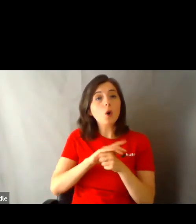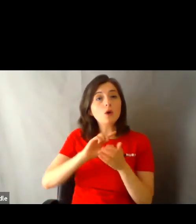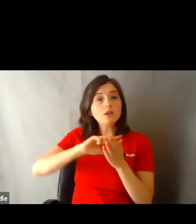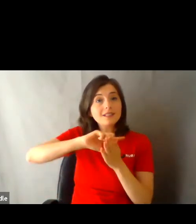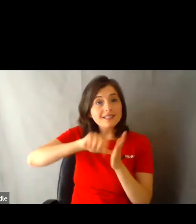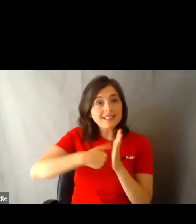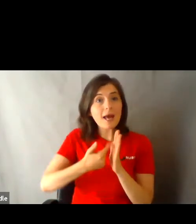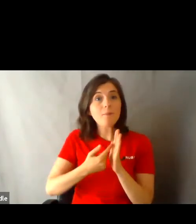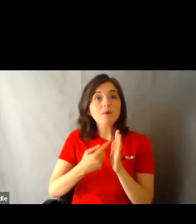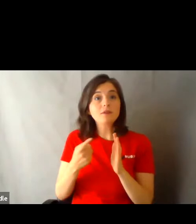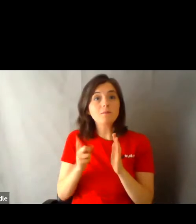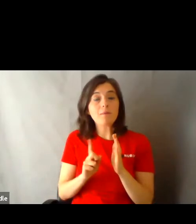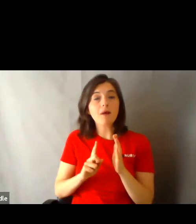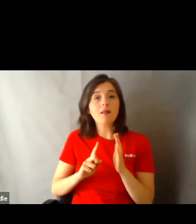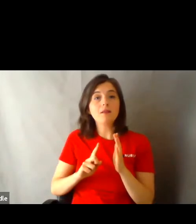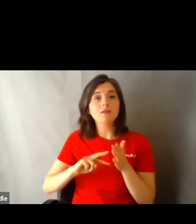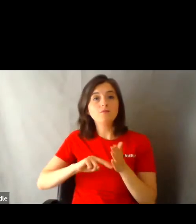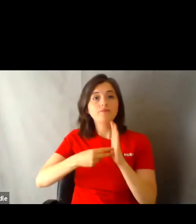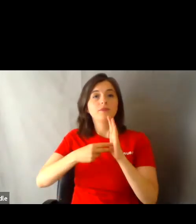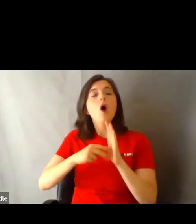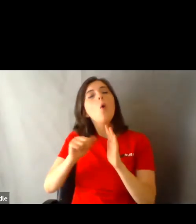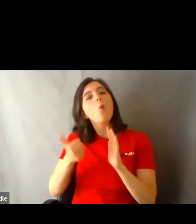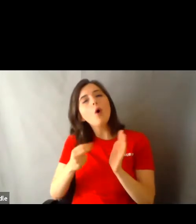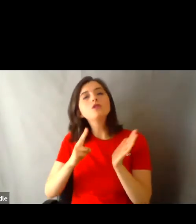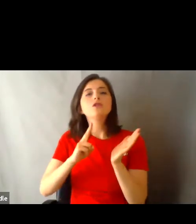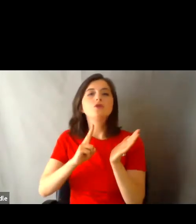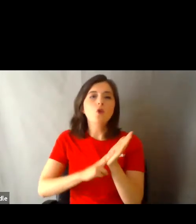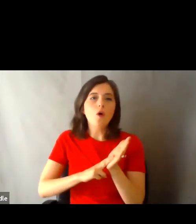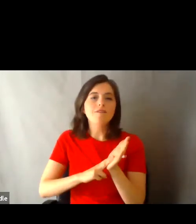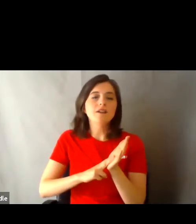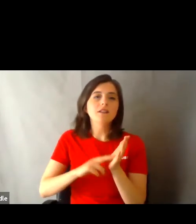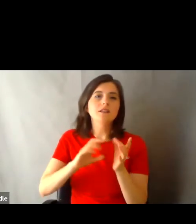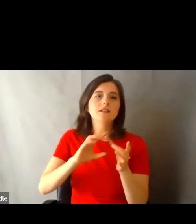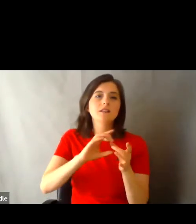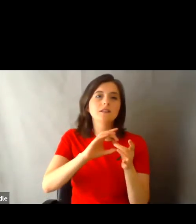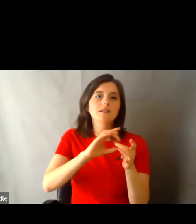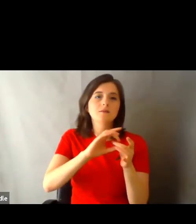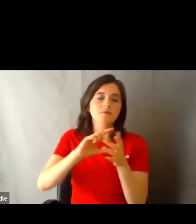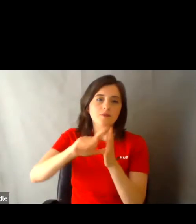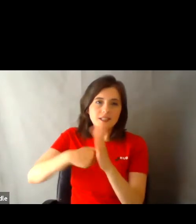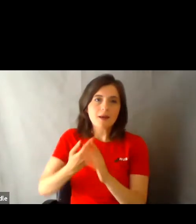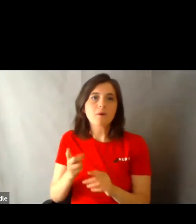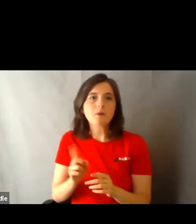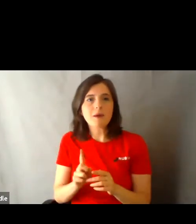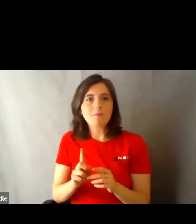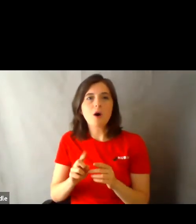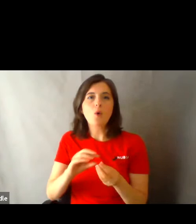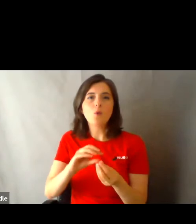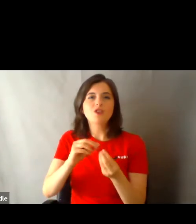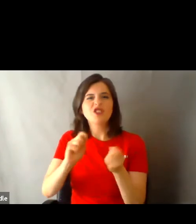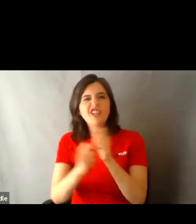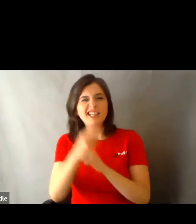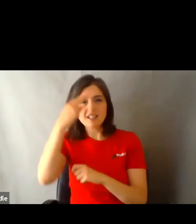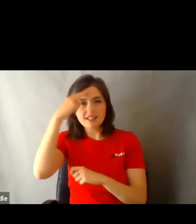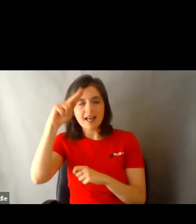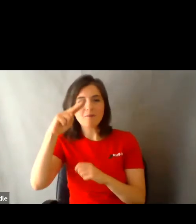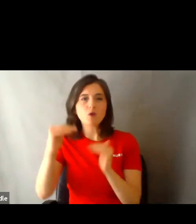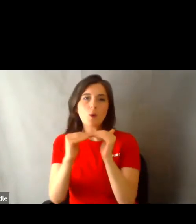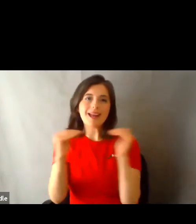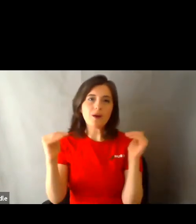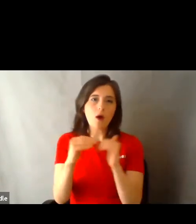Norfolk Coalition of Disabled People, which became Equal Lives. And we fought